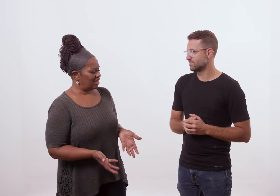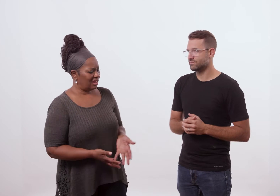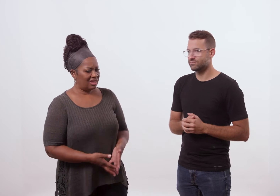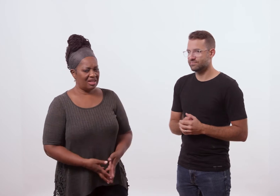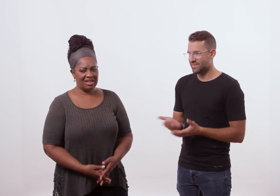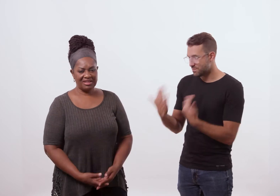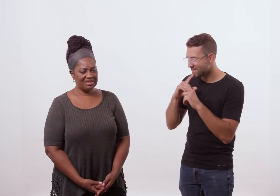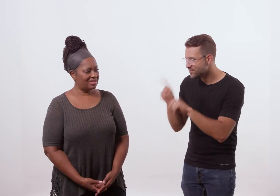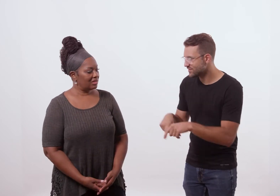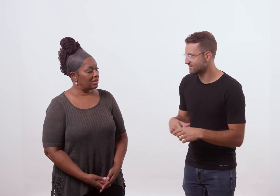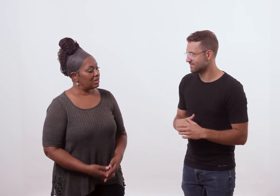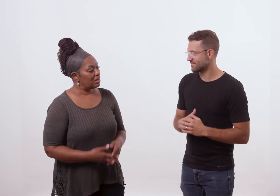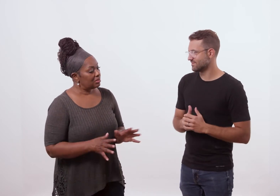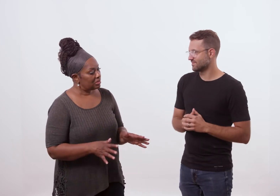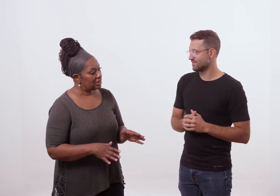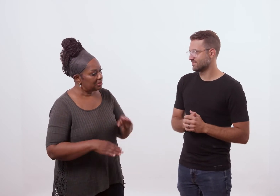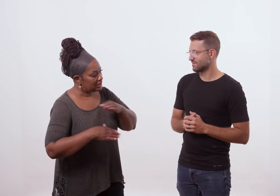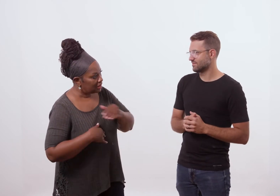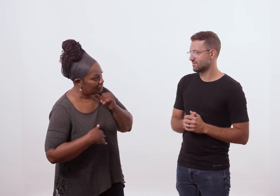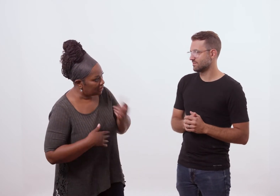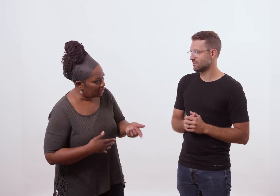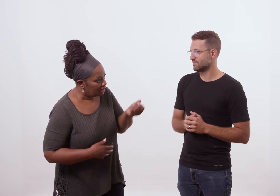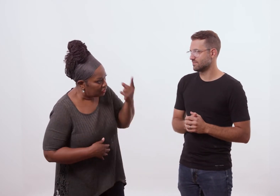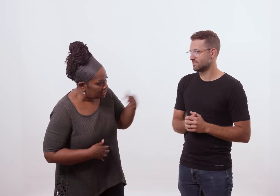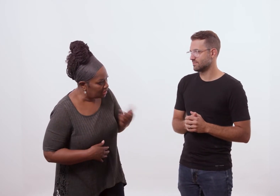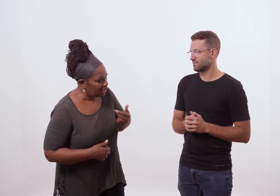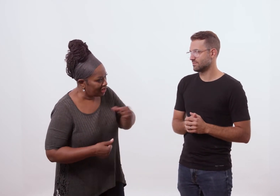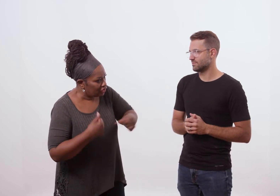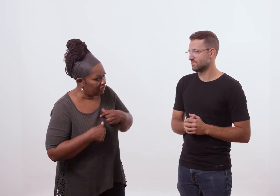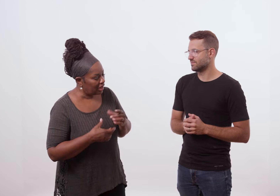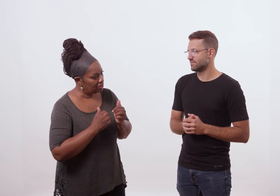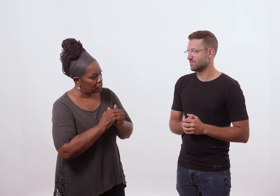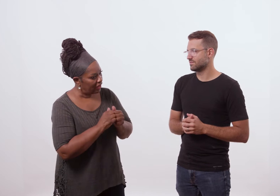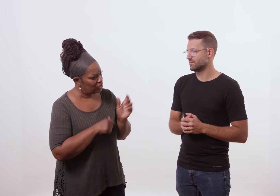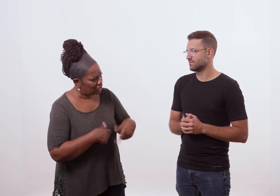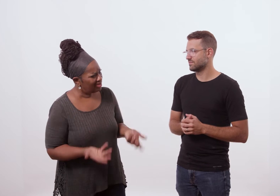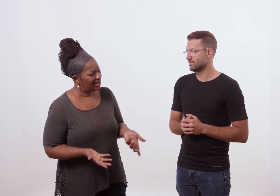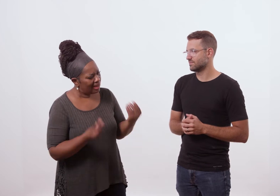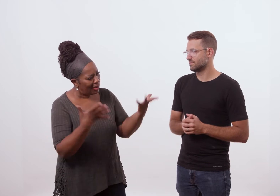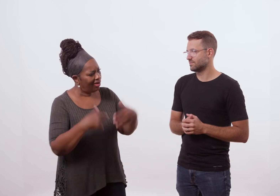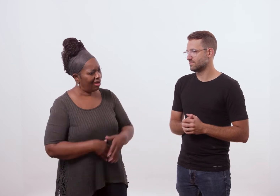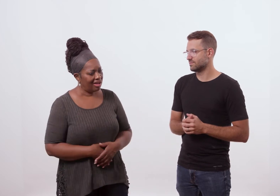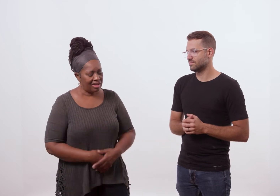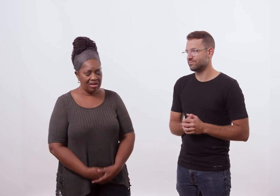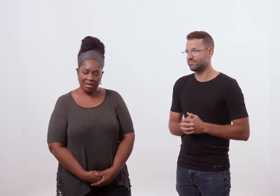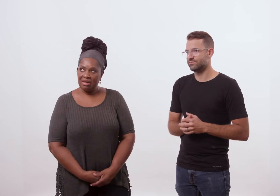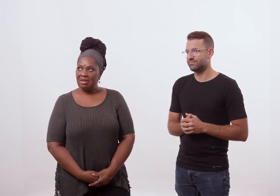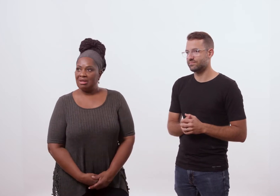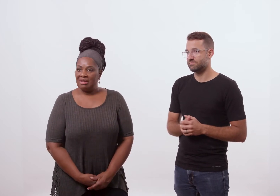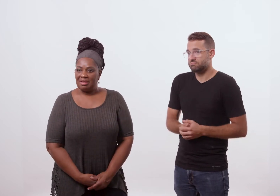me. Can you not be content in us understanding each other, dear friend? Above all others?